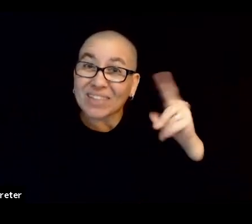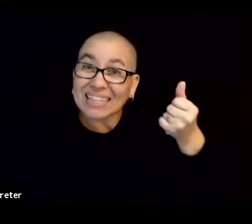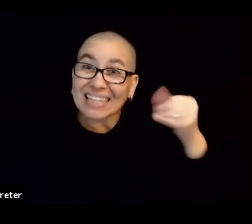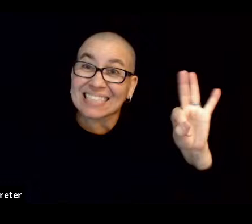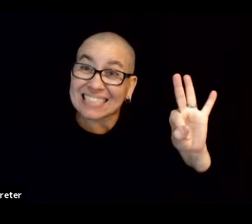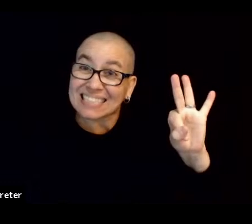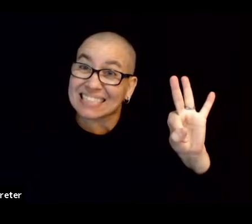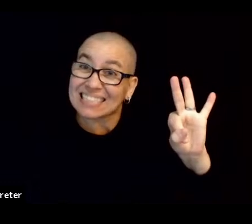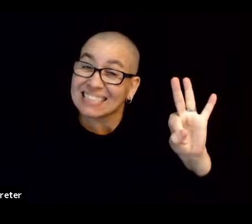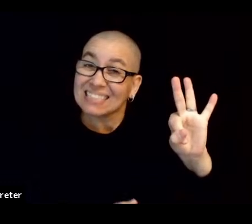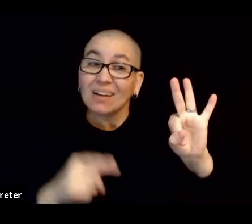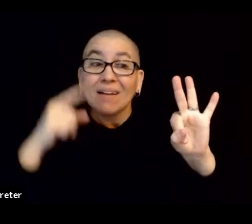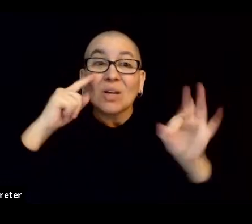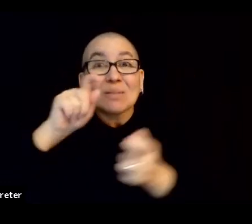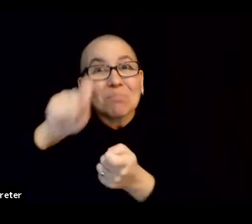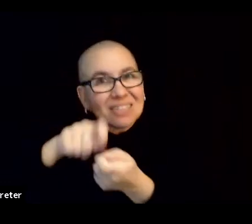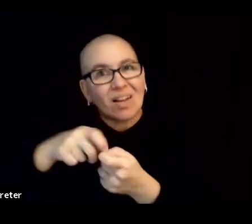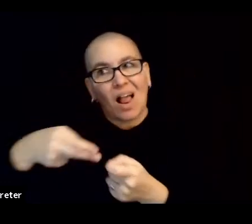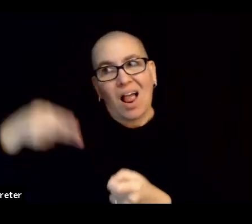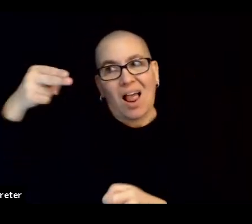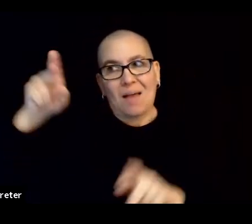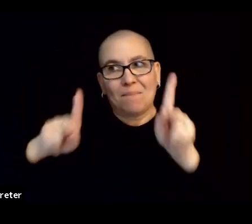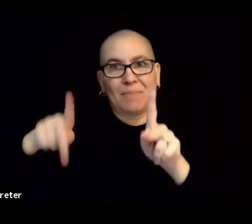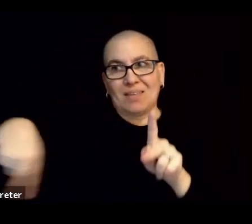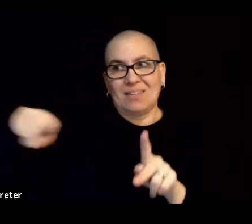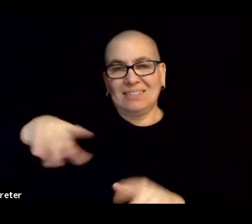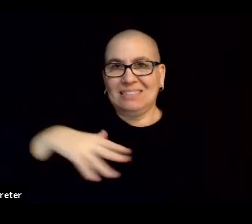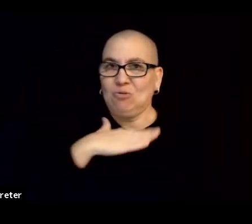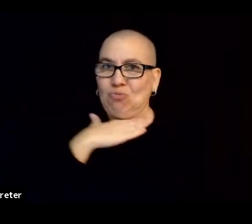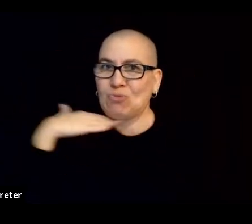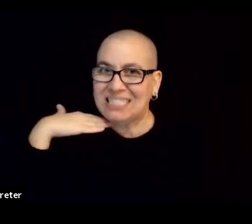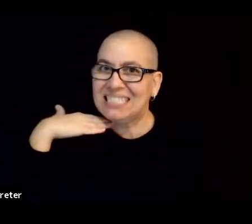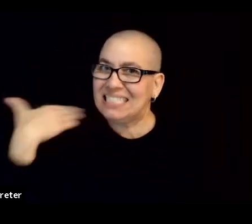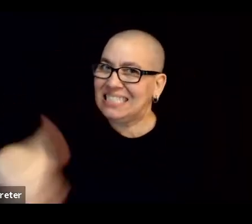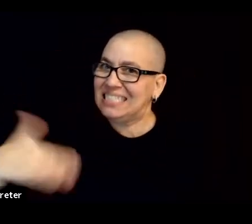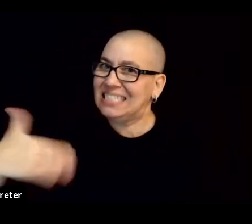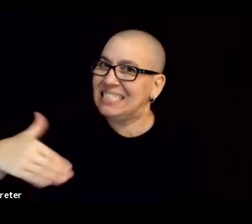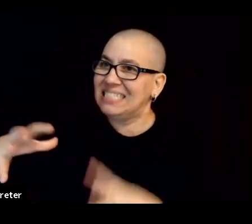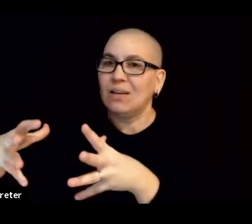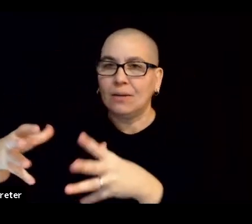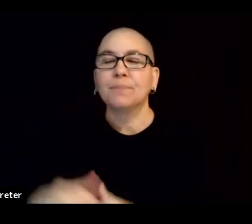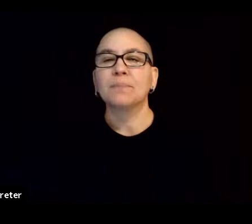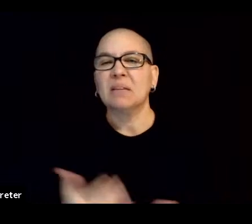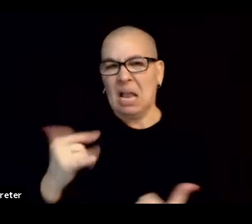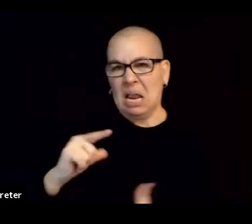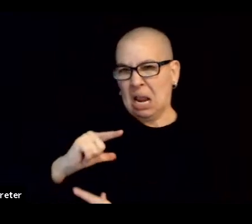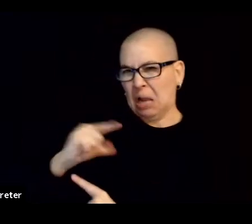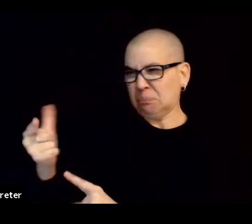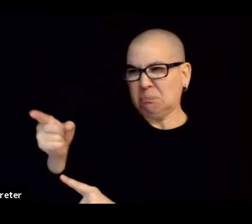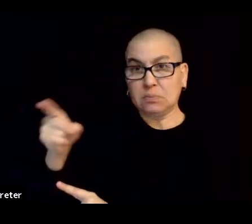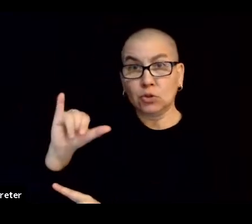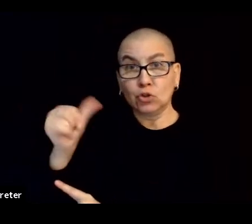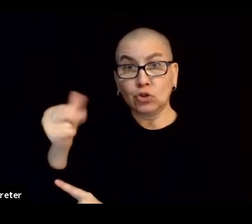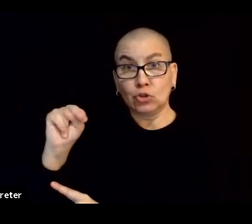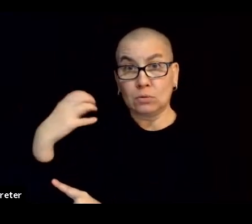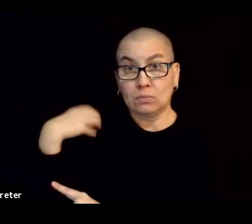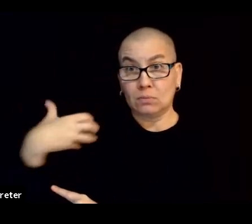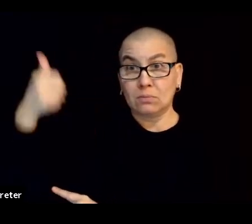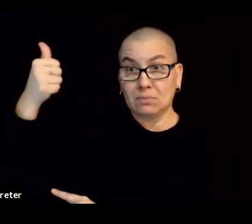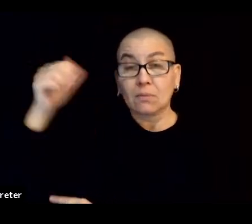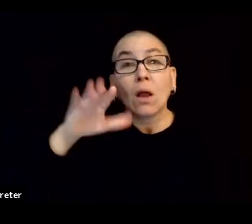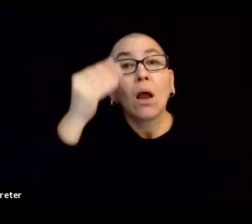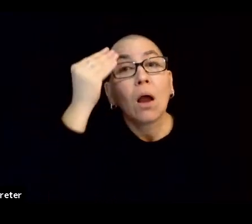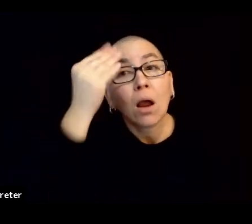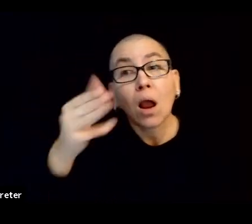it over to Commissioner Malcolm, note that the team at Minnesota Department of Health have been working almost literally round the clock, planning this